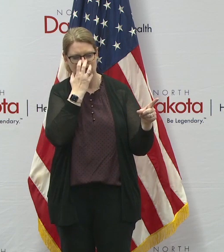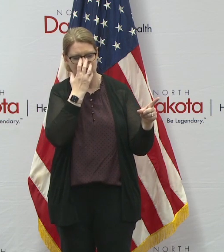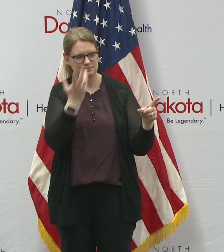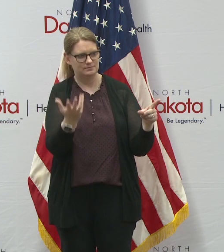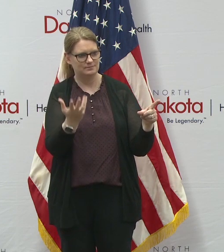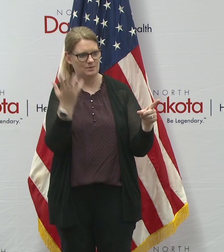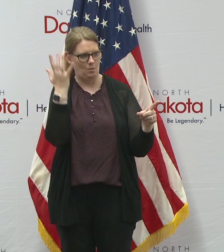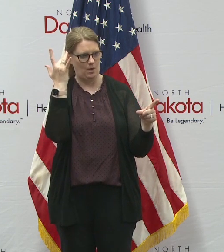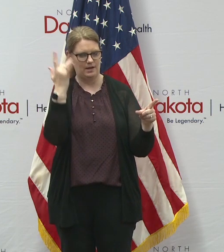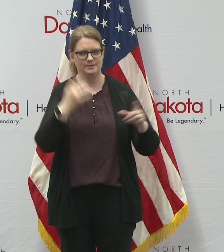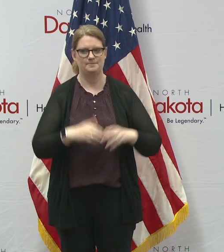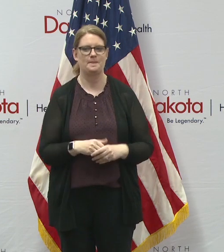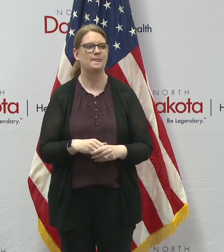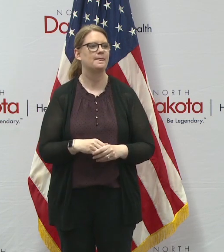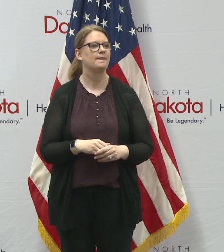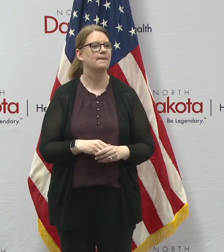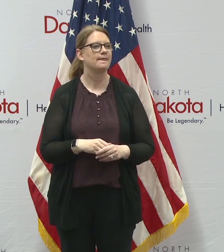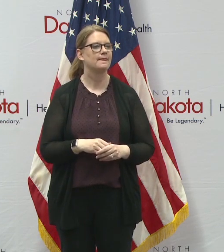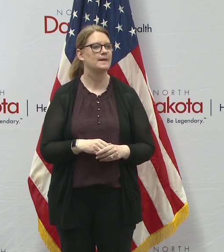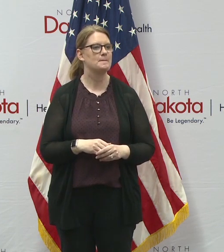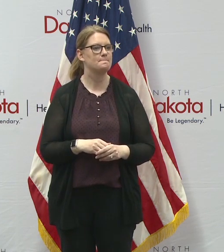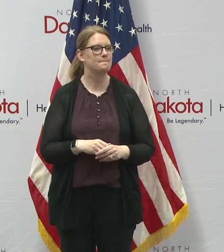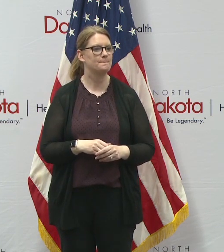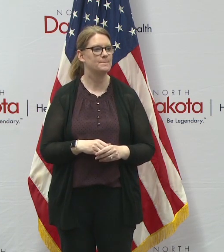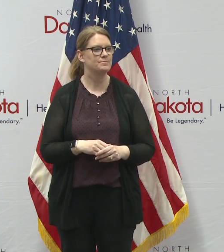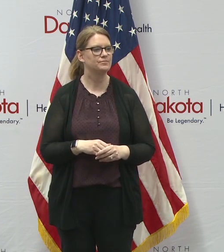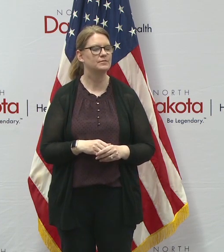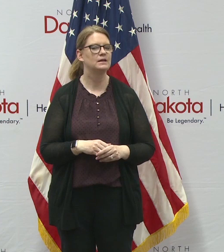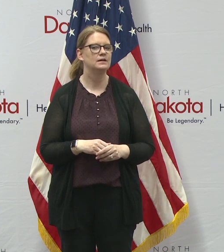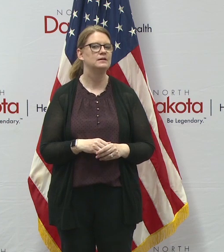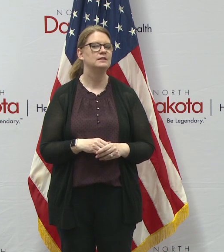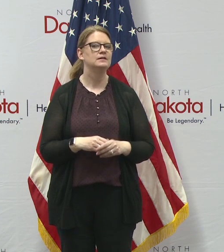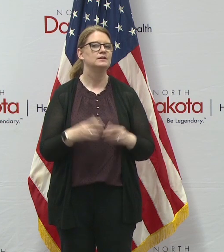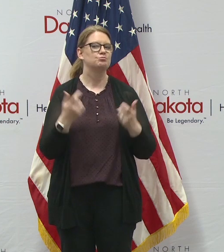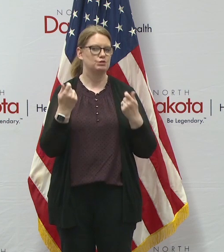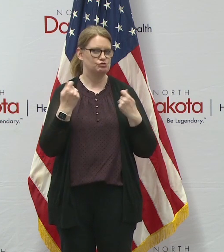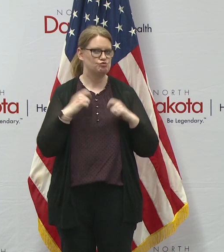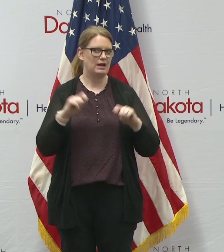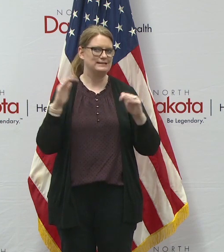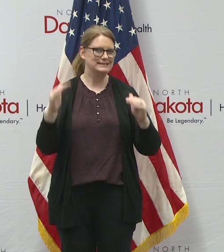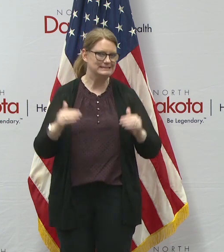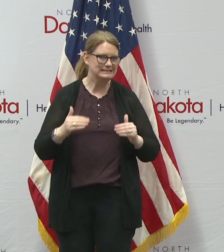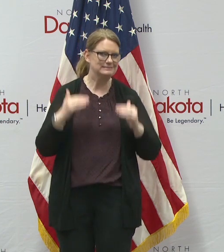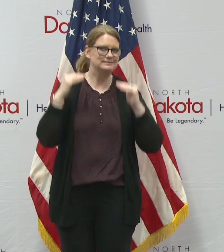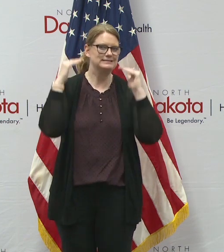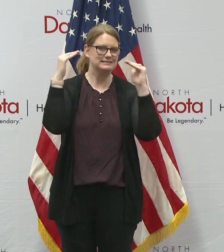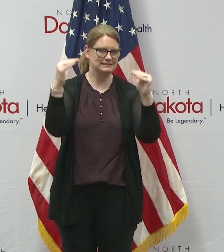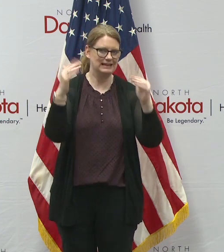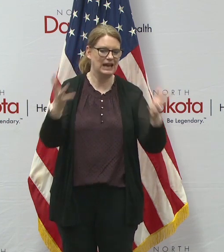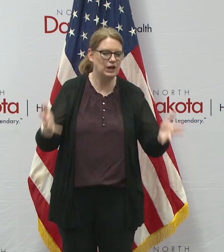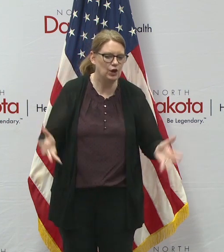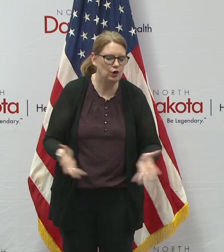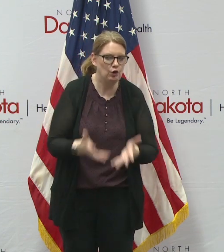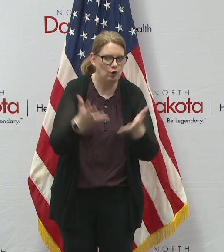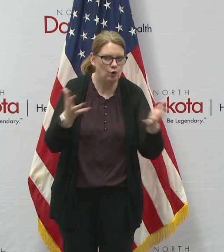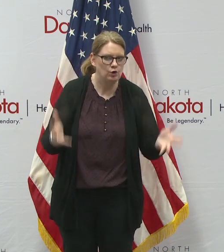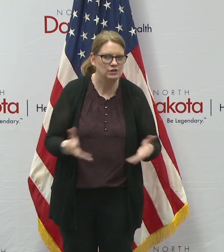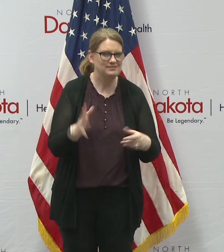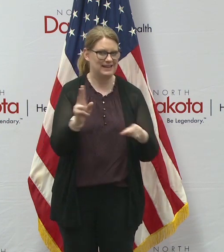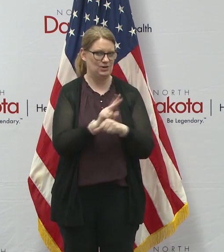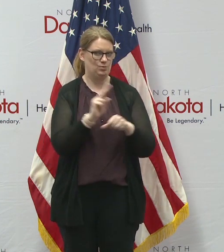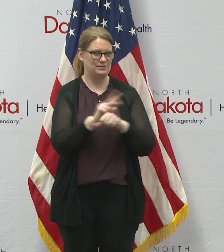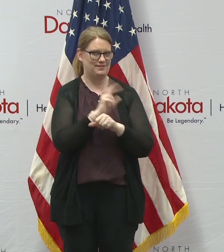as to why. Well, I think we're trying to dial up that practice of wearing